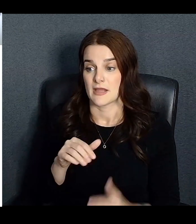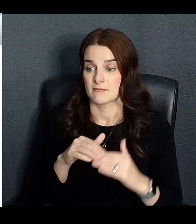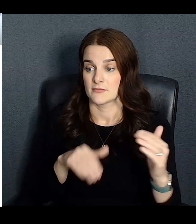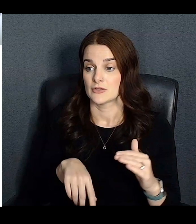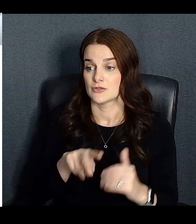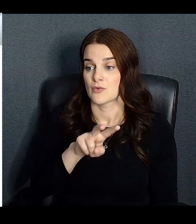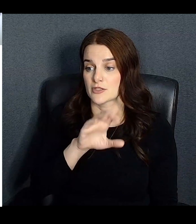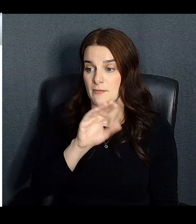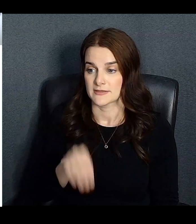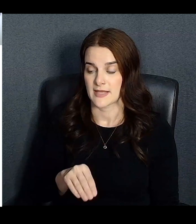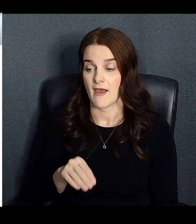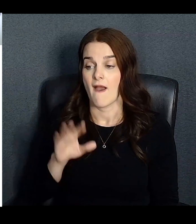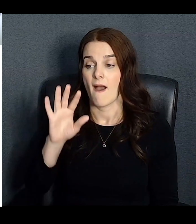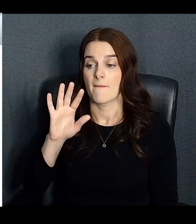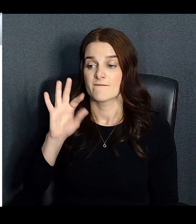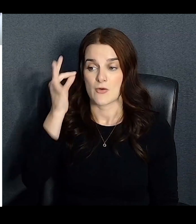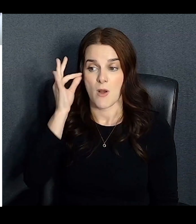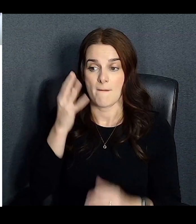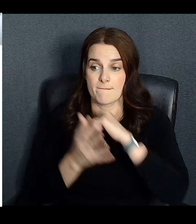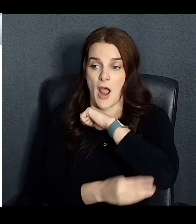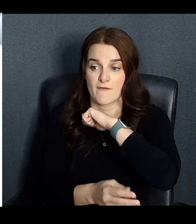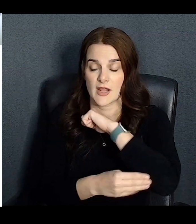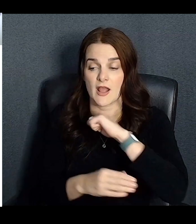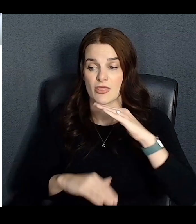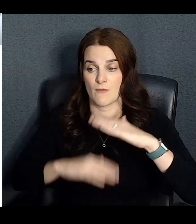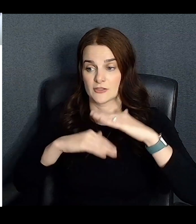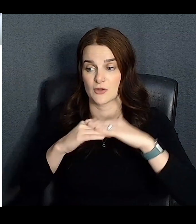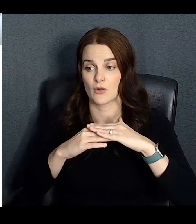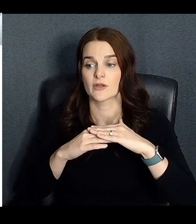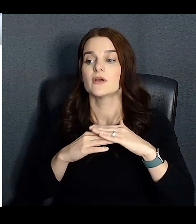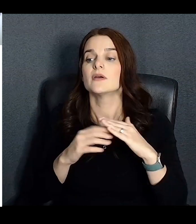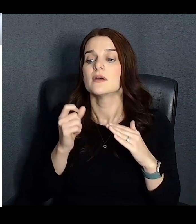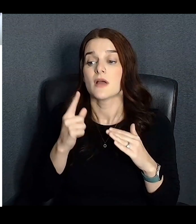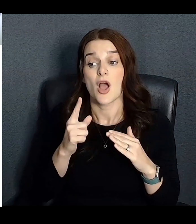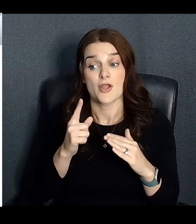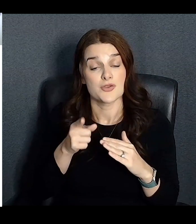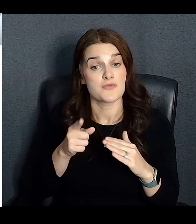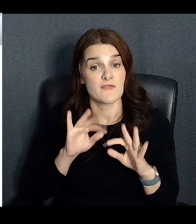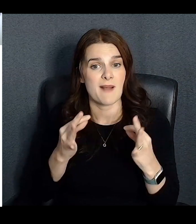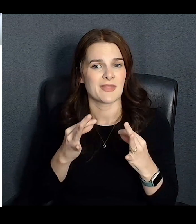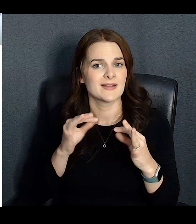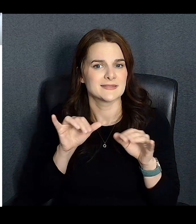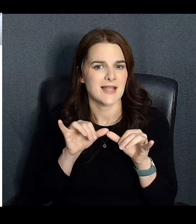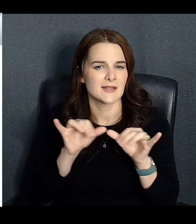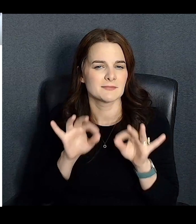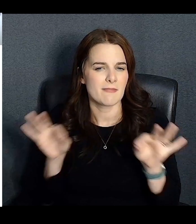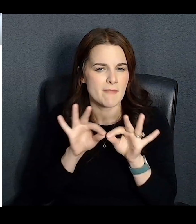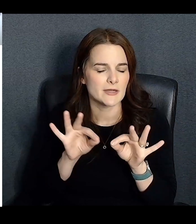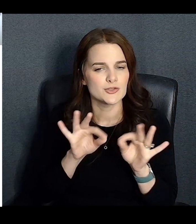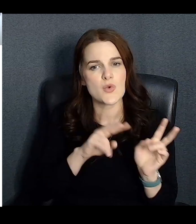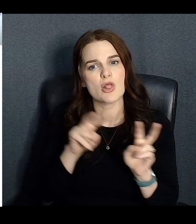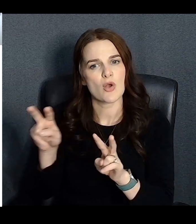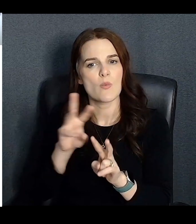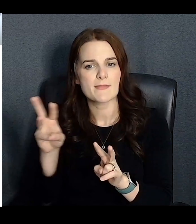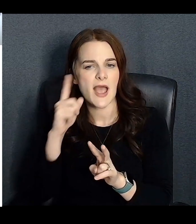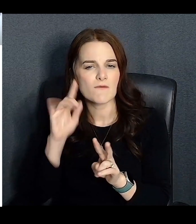is around $30,000 for a single person. But if you have a larger family size, you can go to our website to look to see the